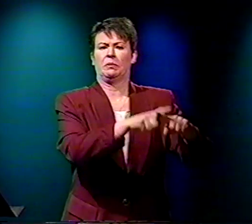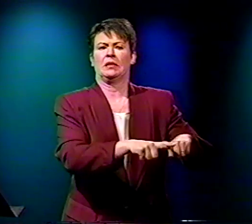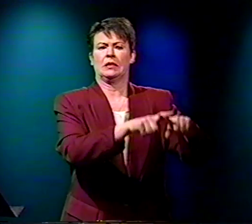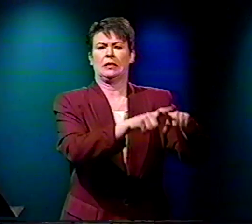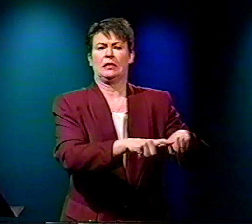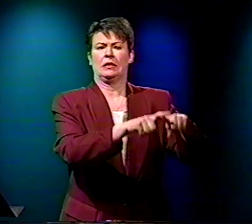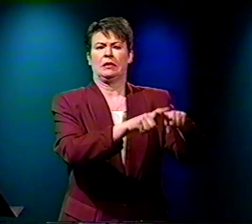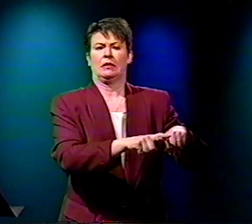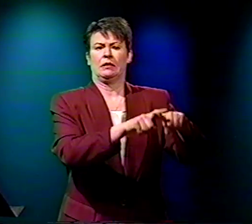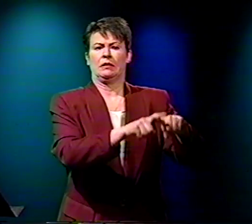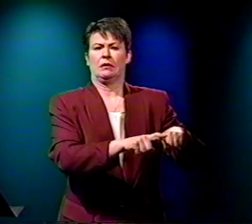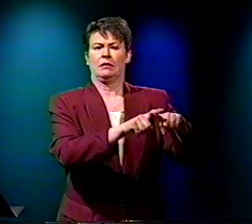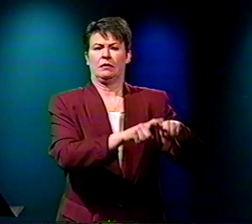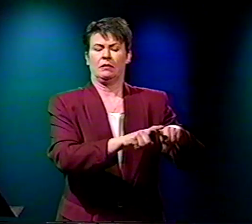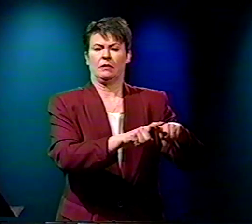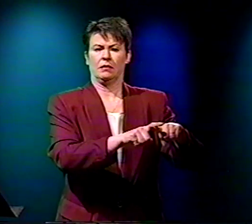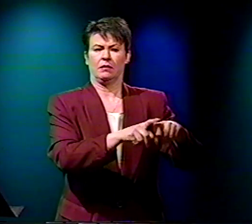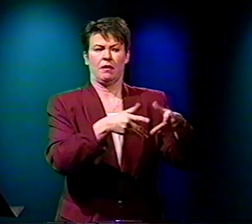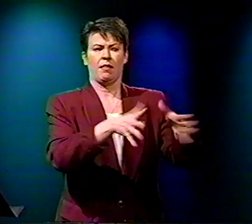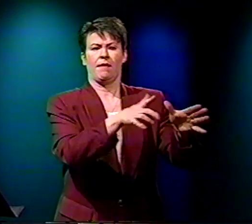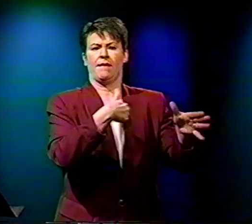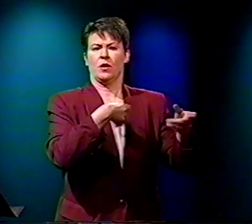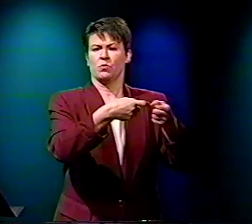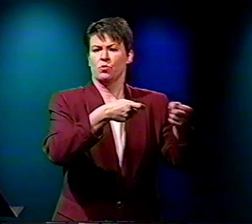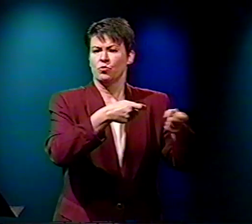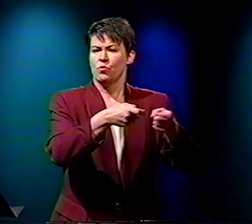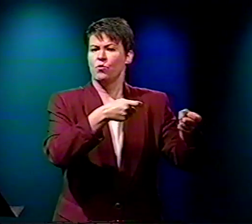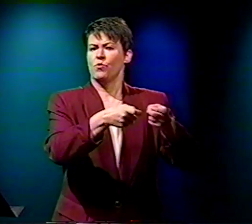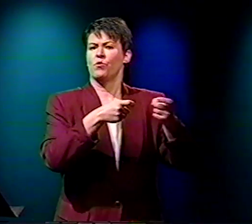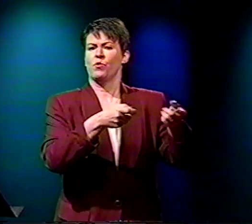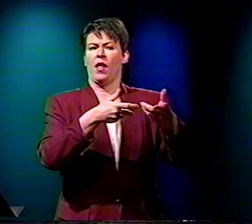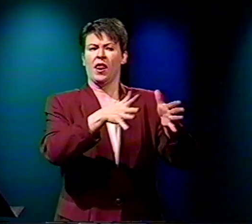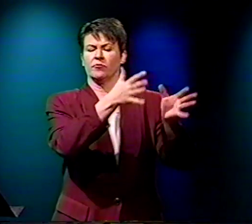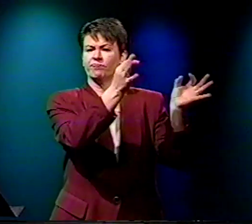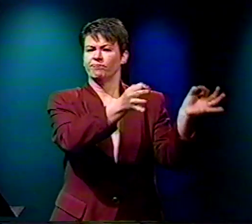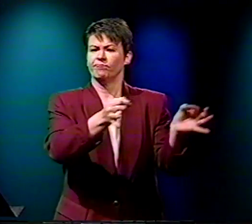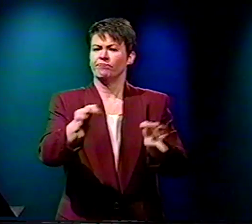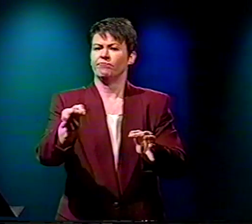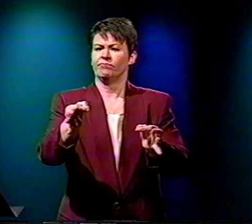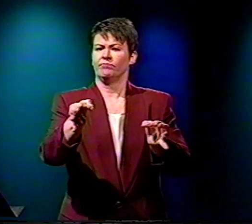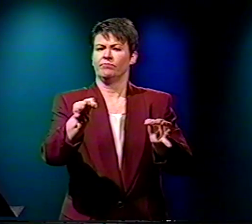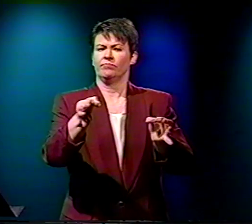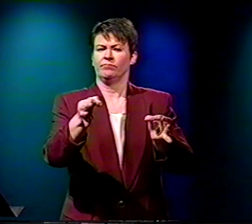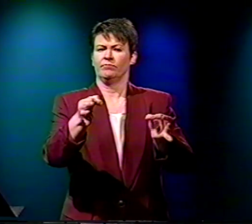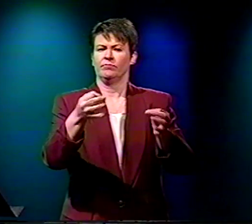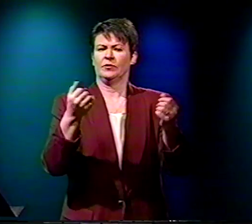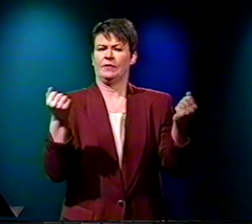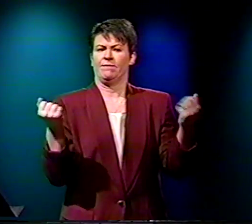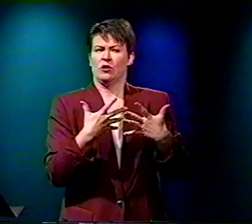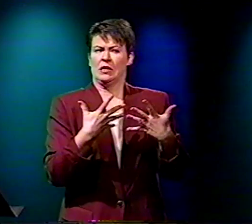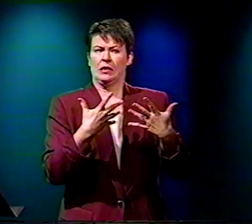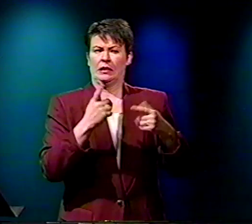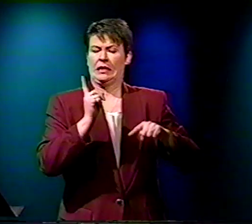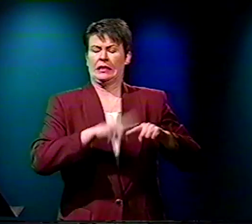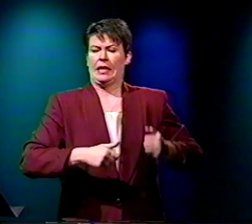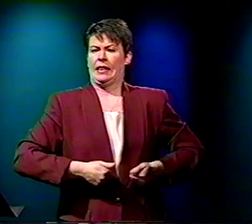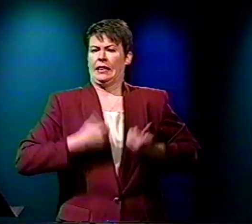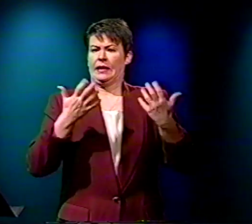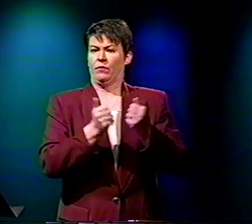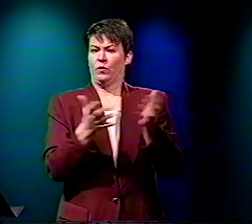just willing to go with that because they're emotionally dependent. They allow the interpreter to have control. They allow the interpreter to make the decisions because